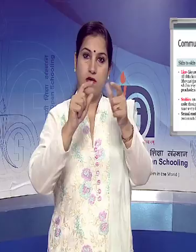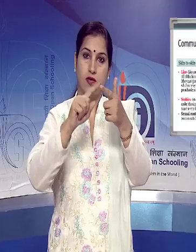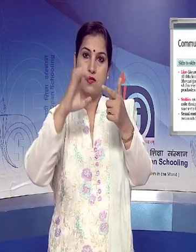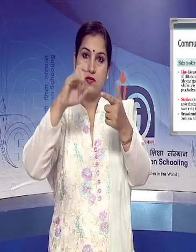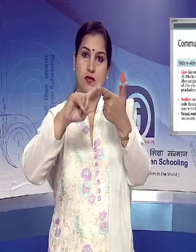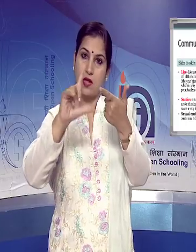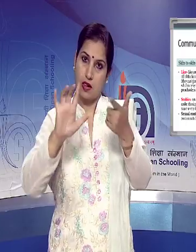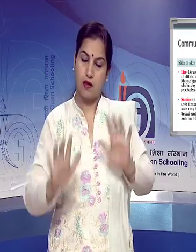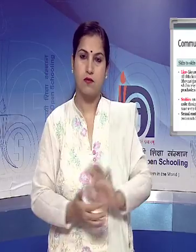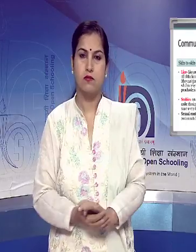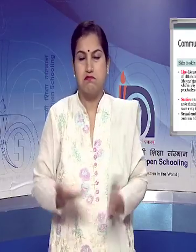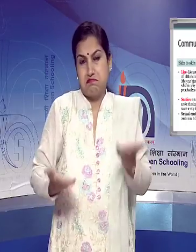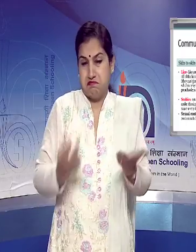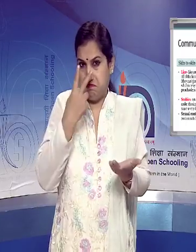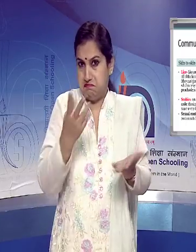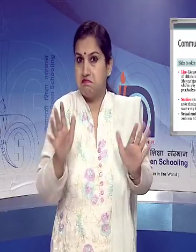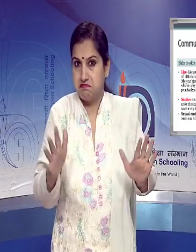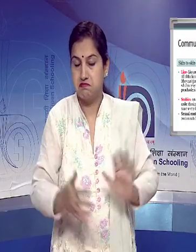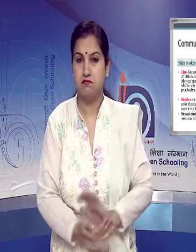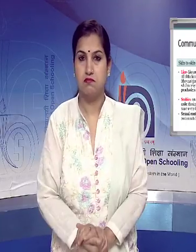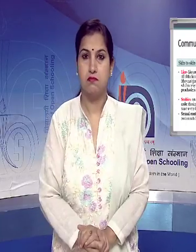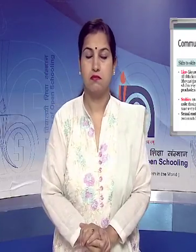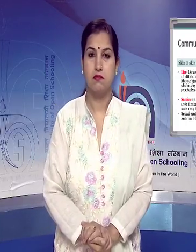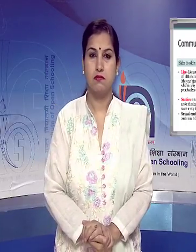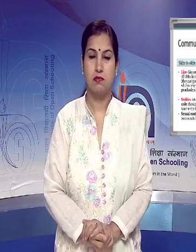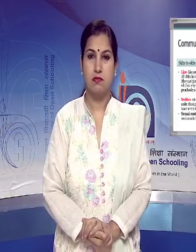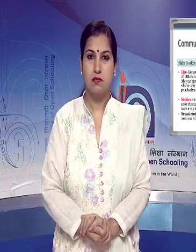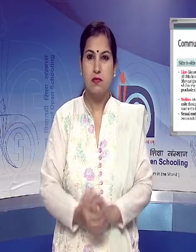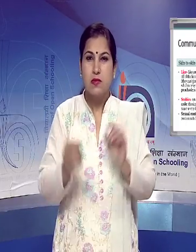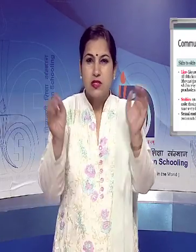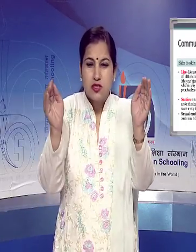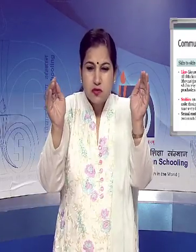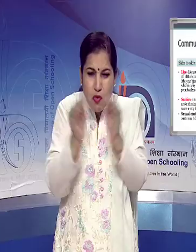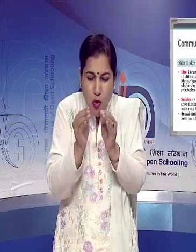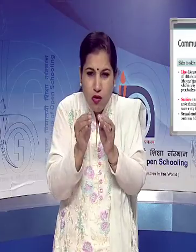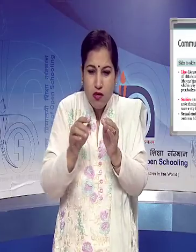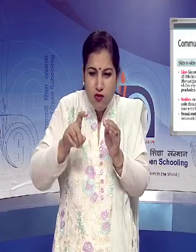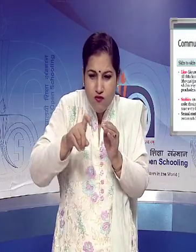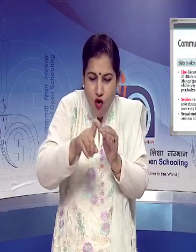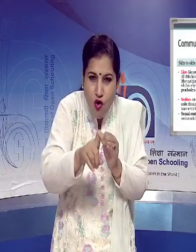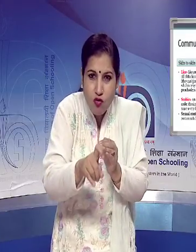You must have seen pinworms, Small worms.